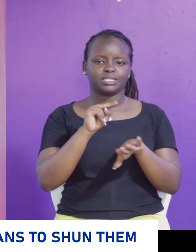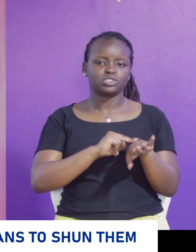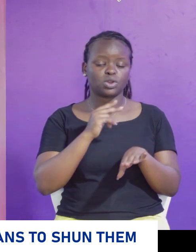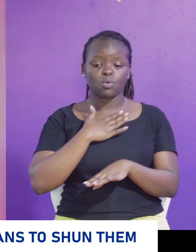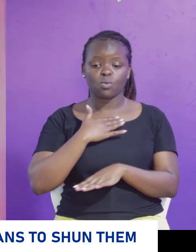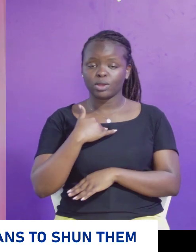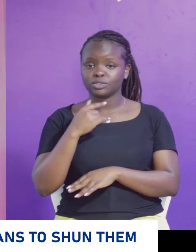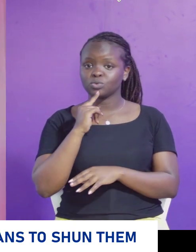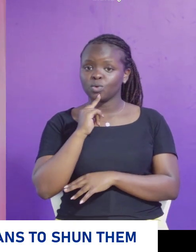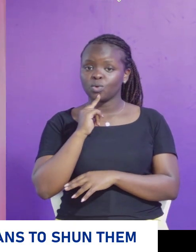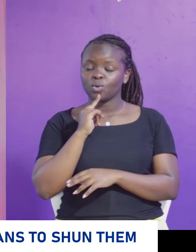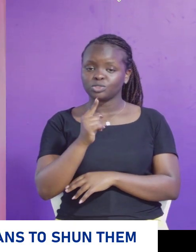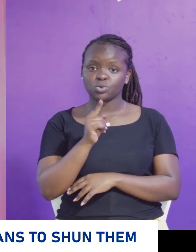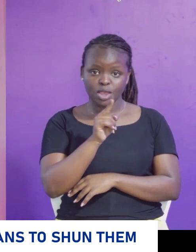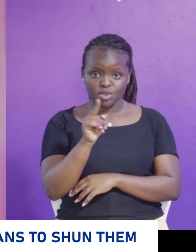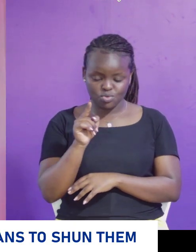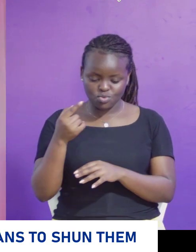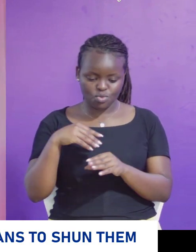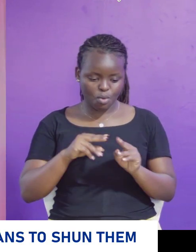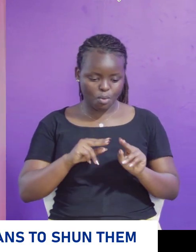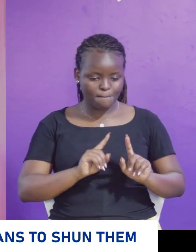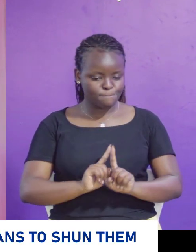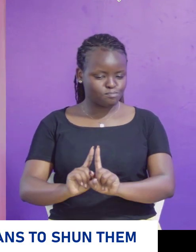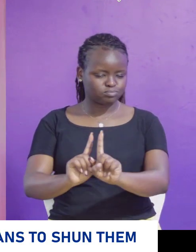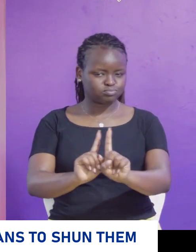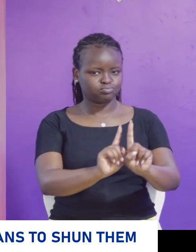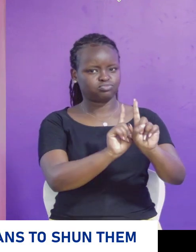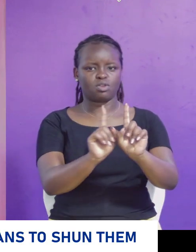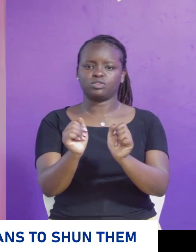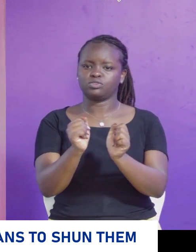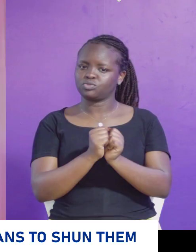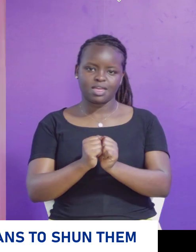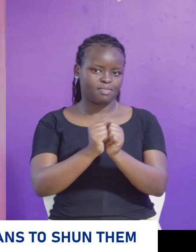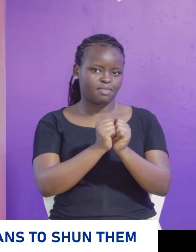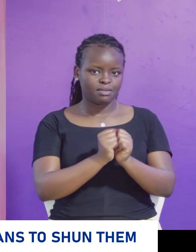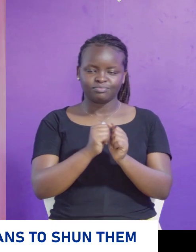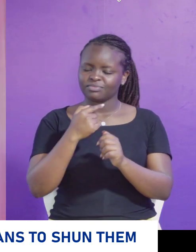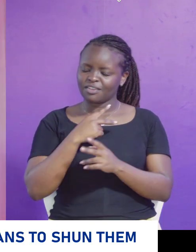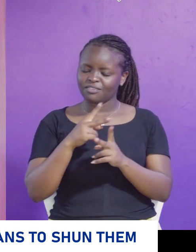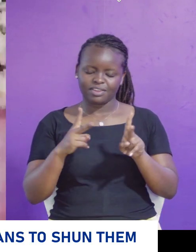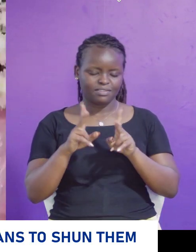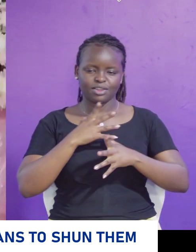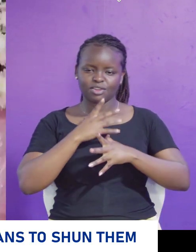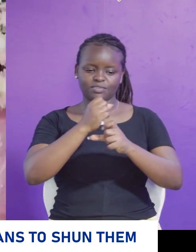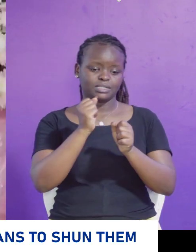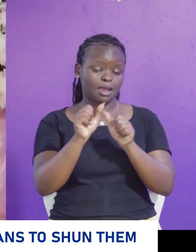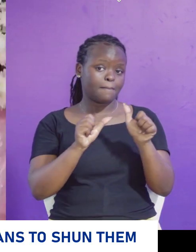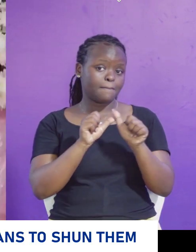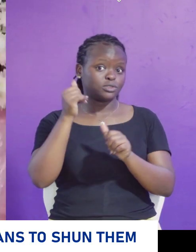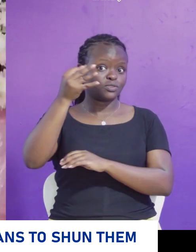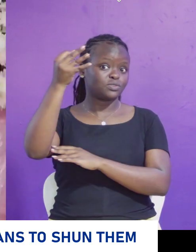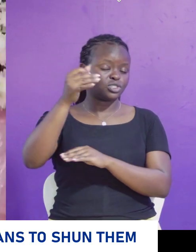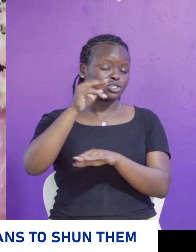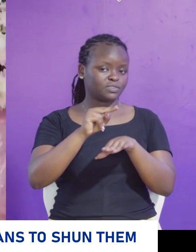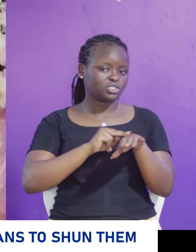we move this journey, we will move together. I am very confident about the future of our nation. Mzee